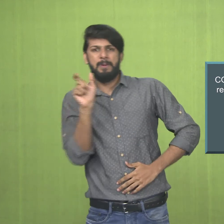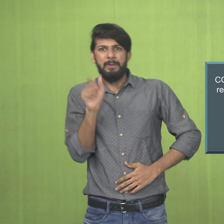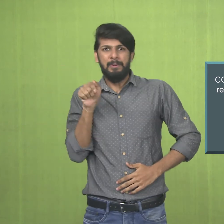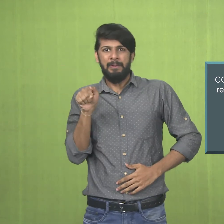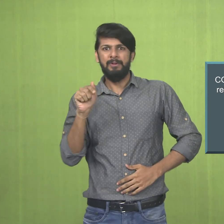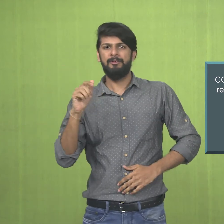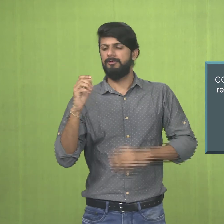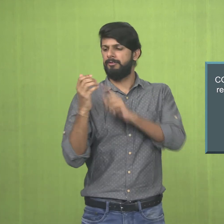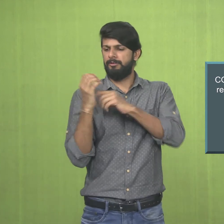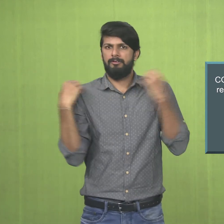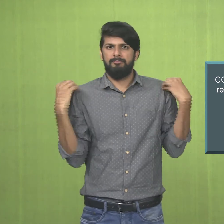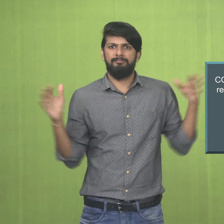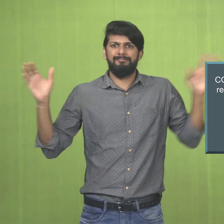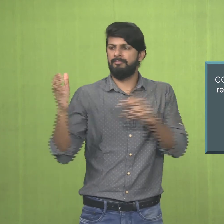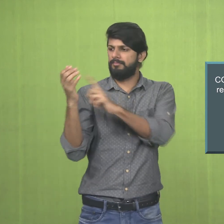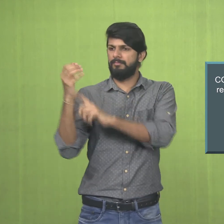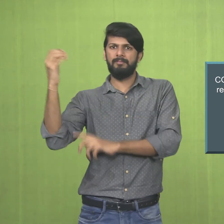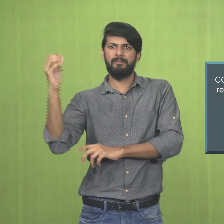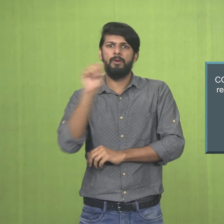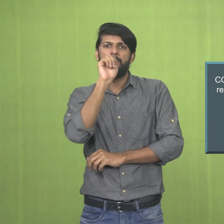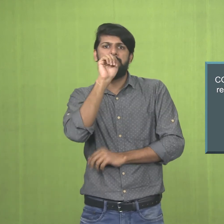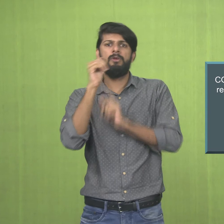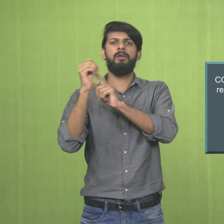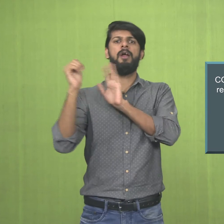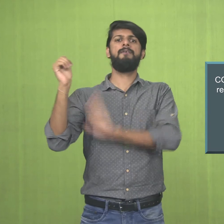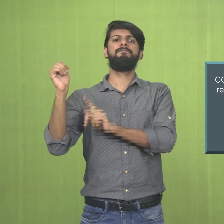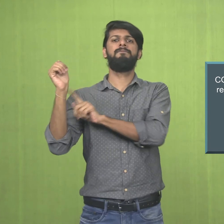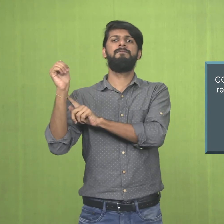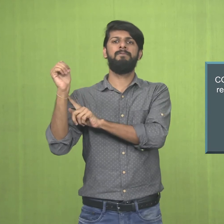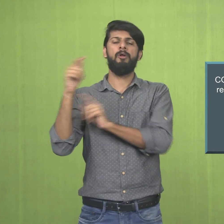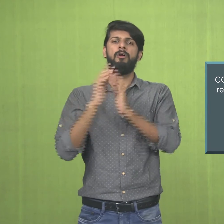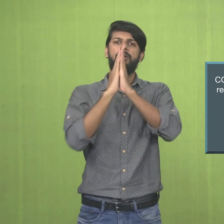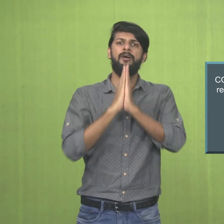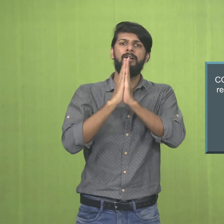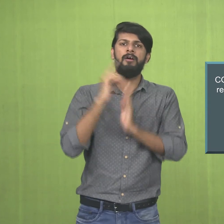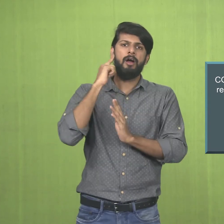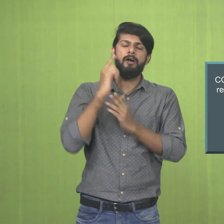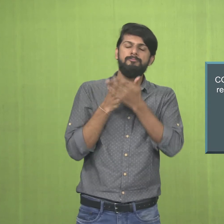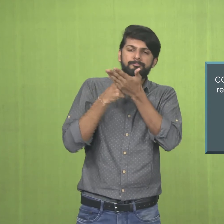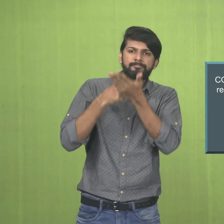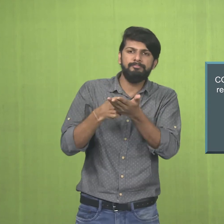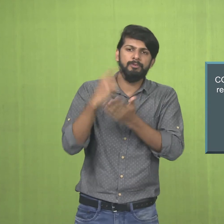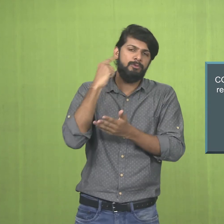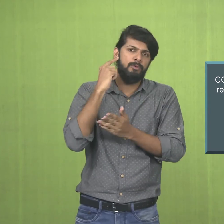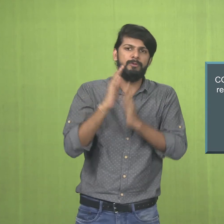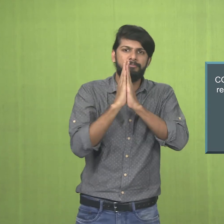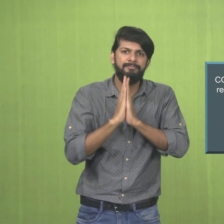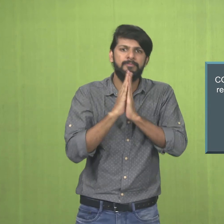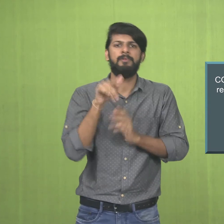holds a conch in his hands, in one of his hands, and he's also known as the god